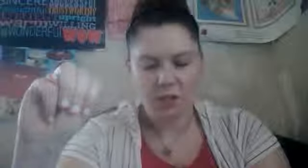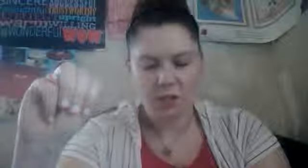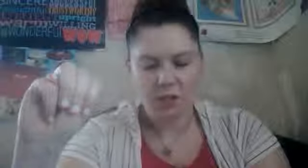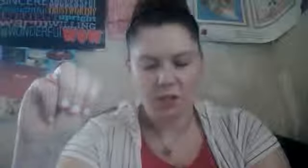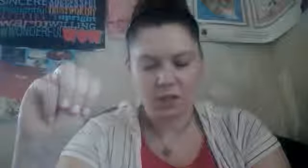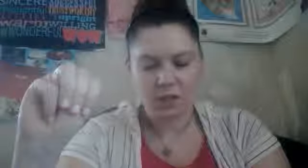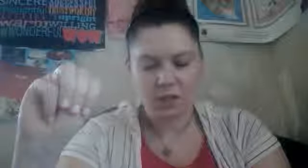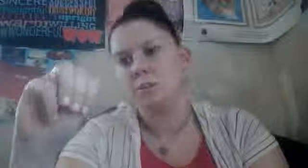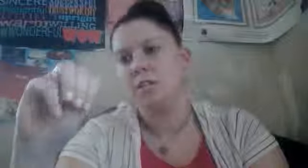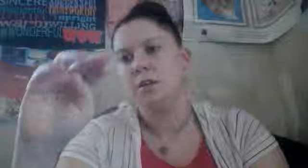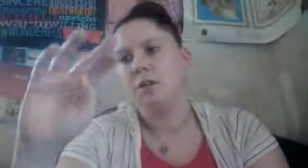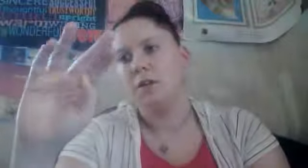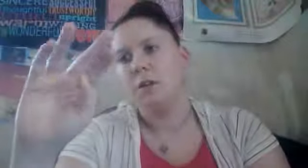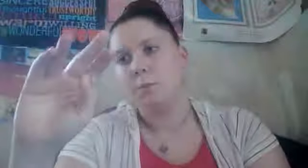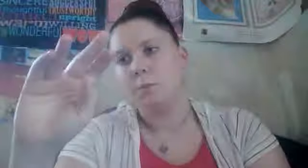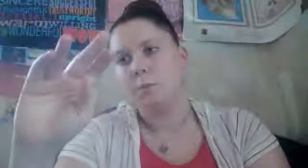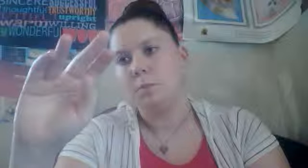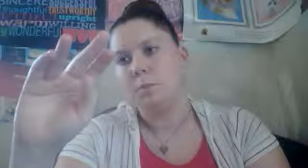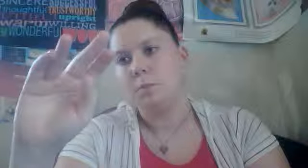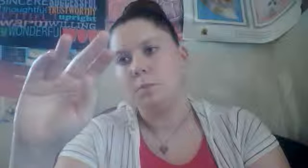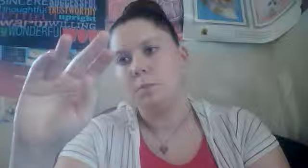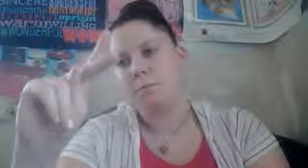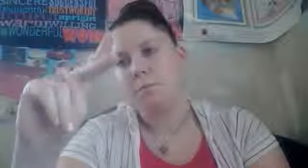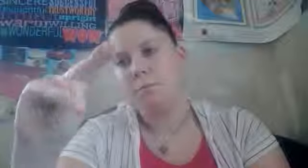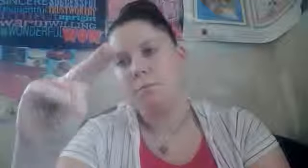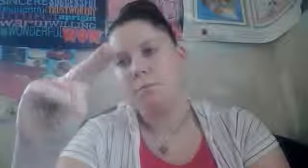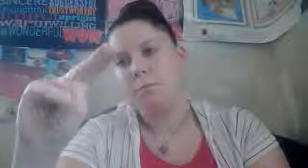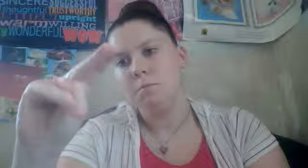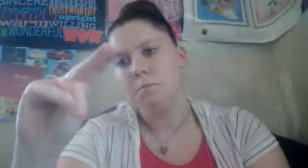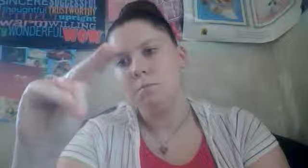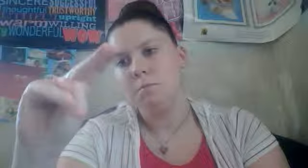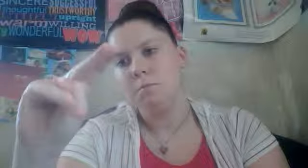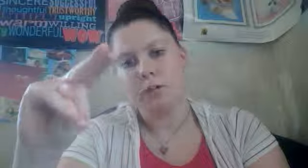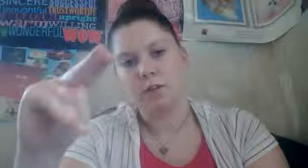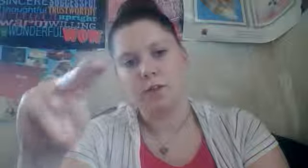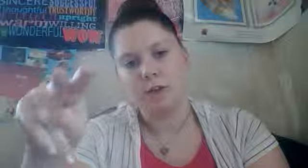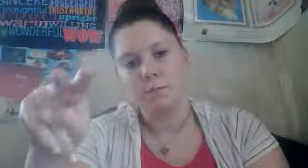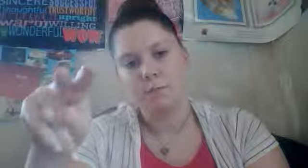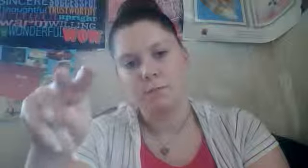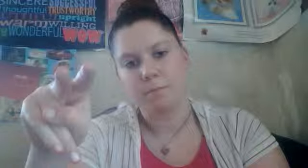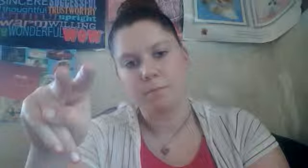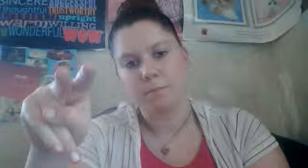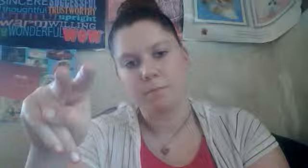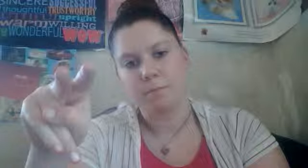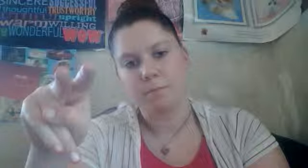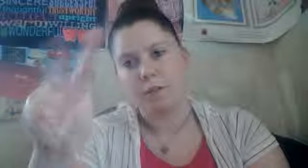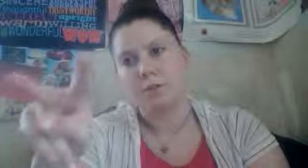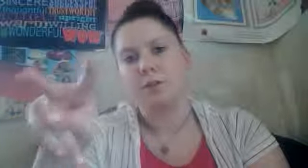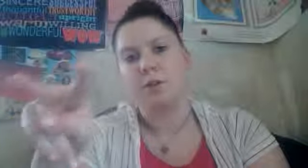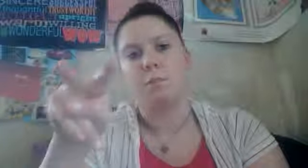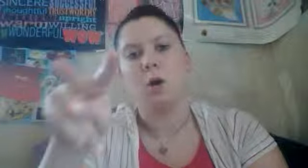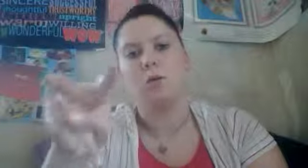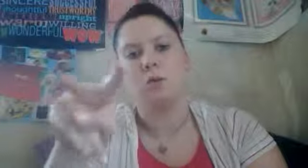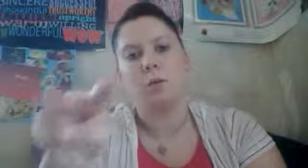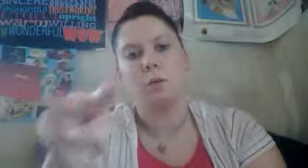Now N. Bring your thumb to these two fingers here. It's almost like you're going to